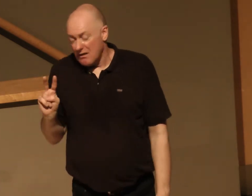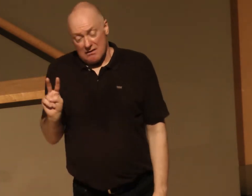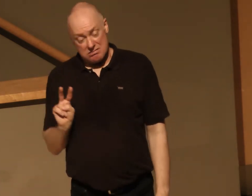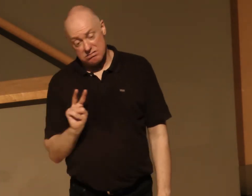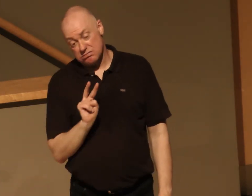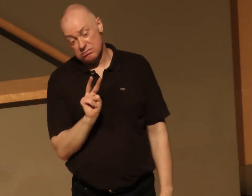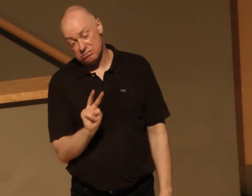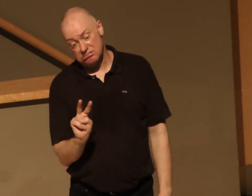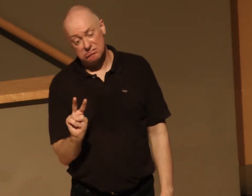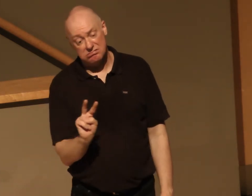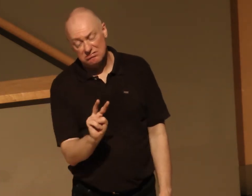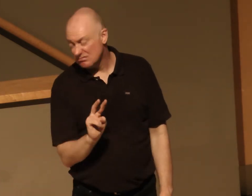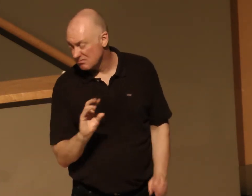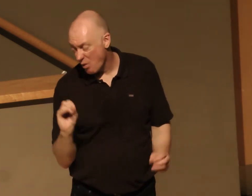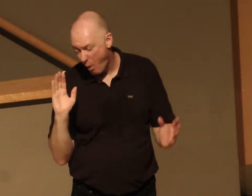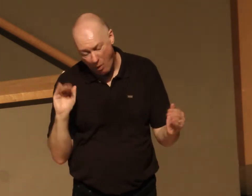that's what they're experiencing in this moment.